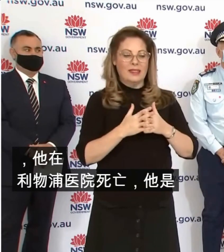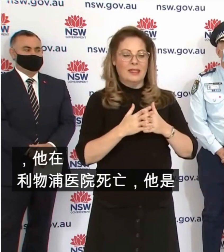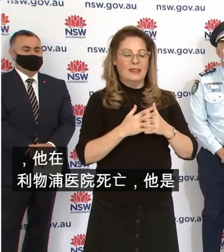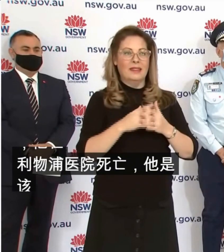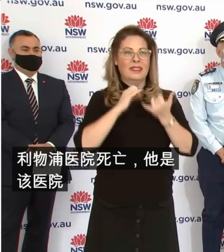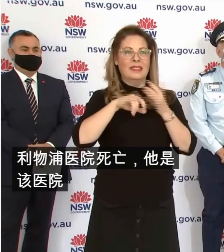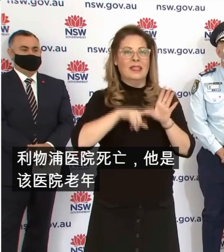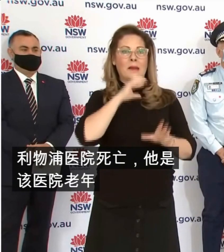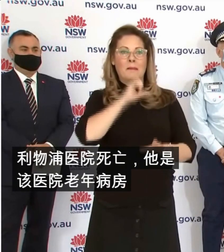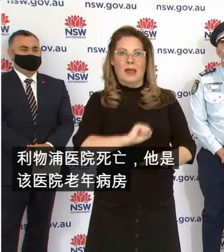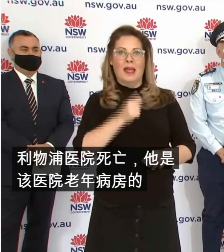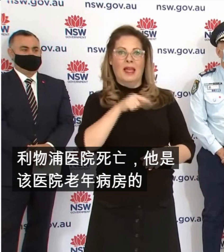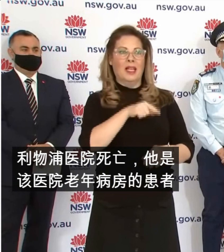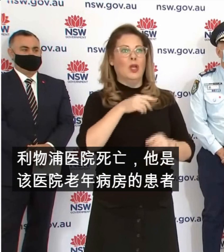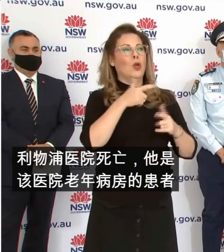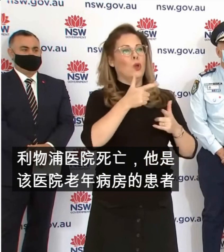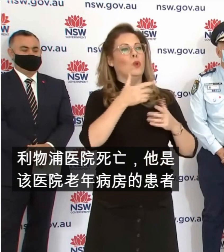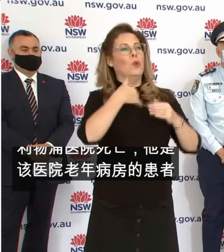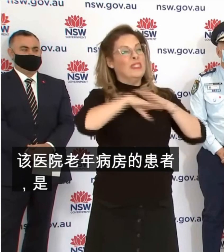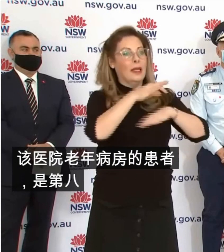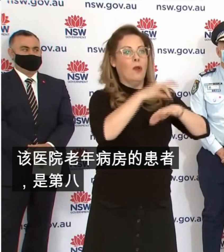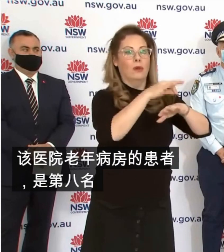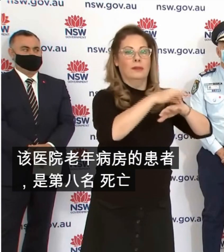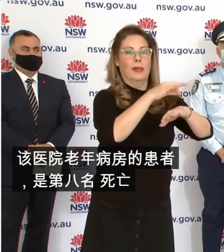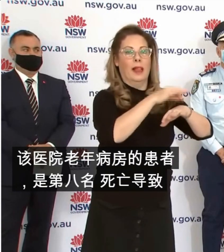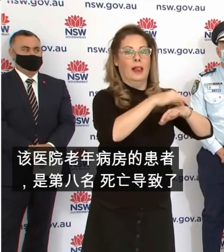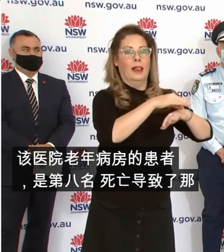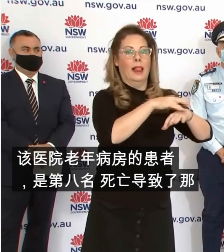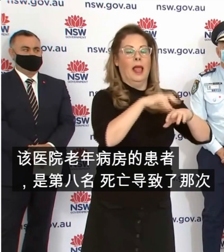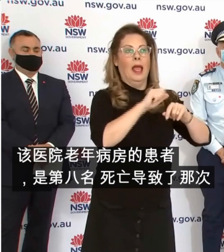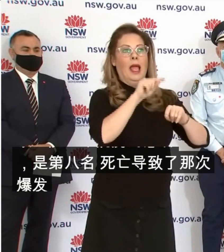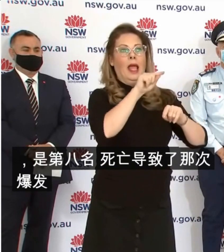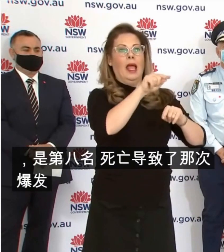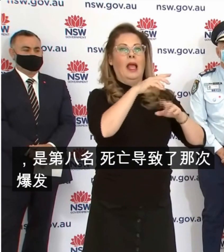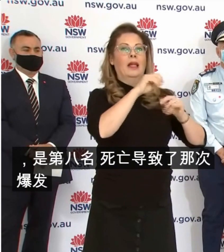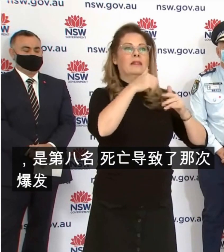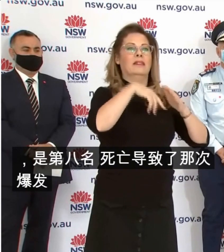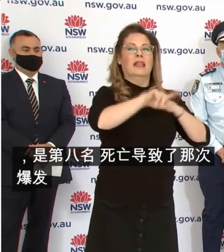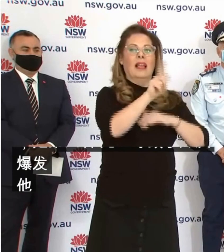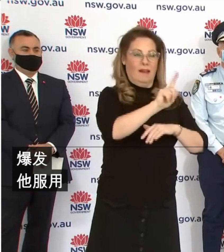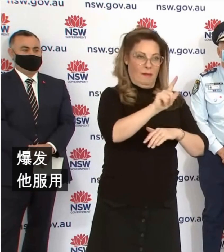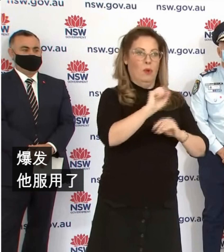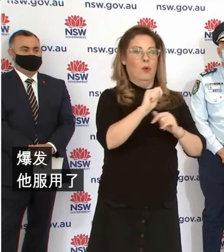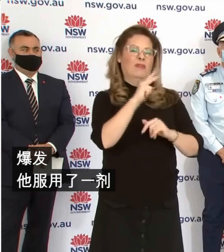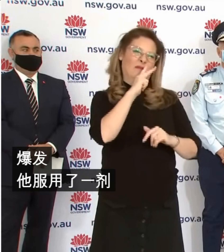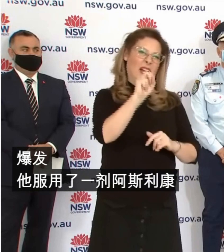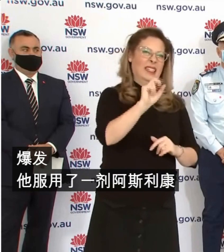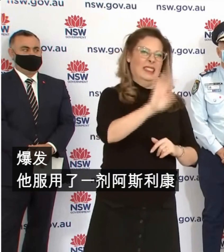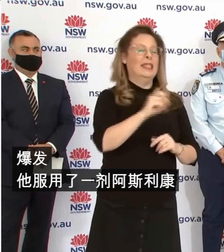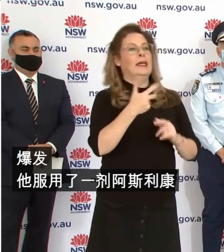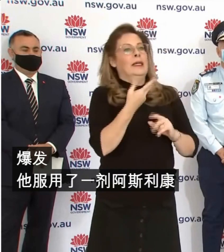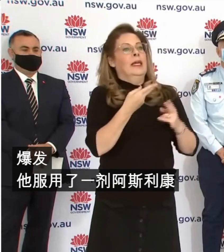and he was a patient on the geriatric ward at that hospital and was the 8th death linked to that outbreak. He had had 1